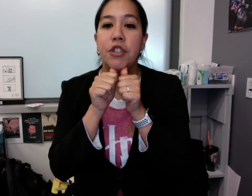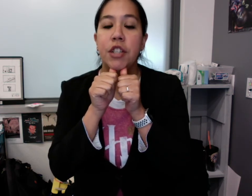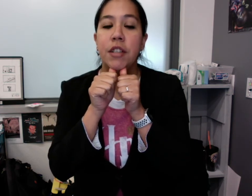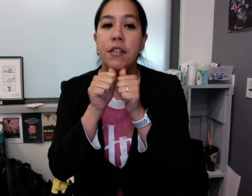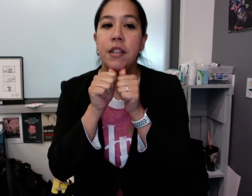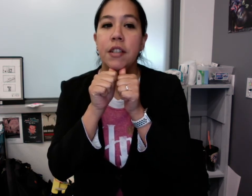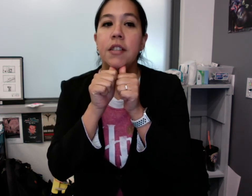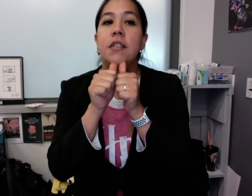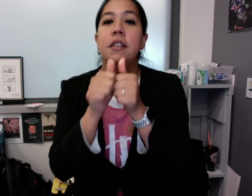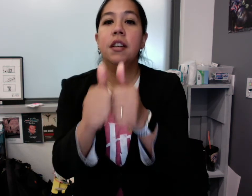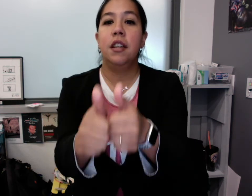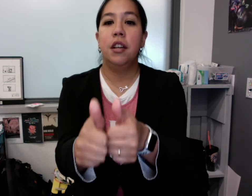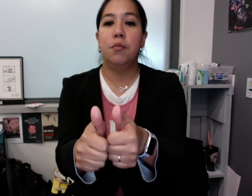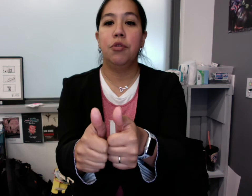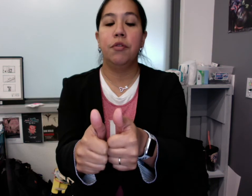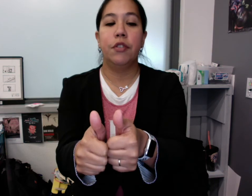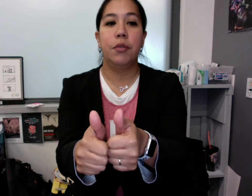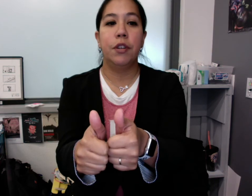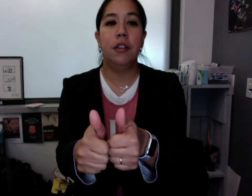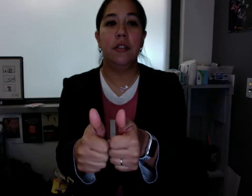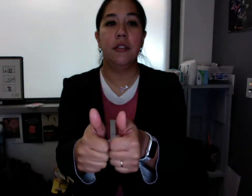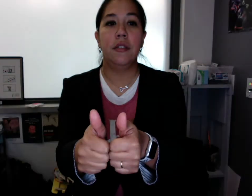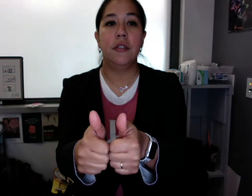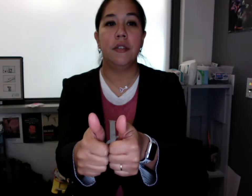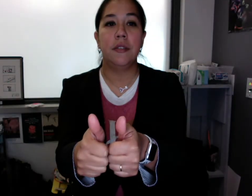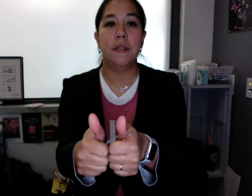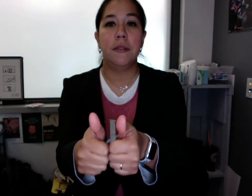chin and pull forward.